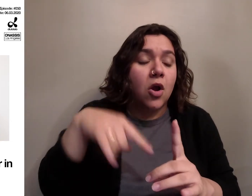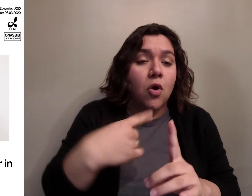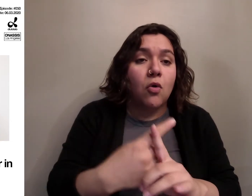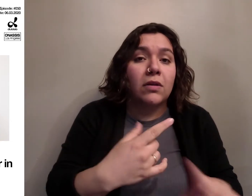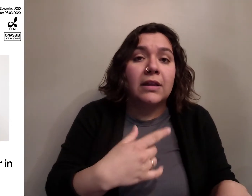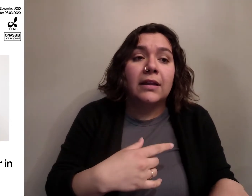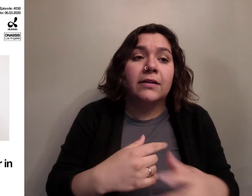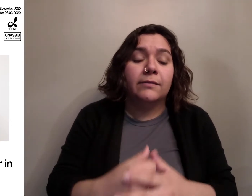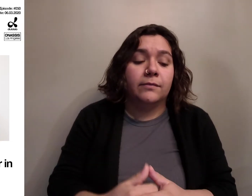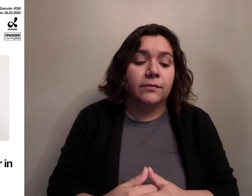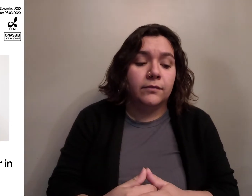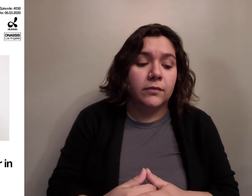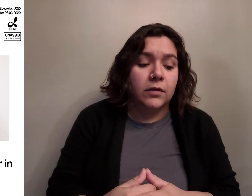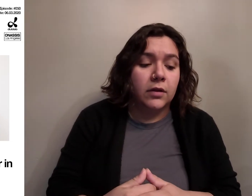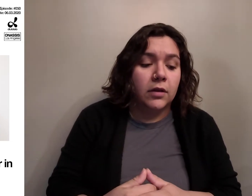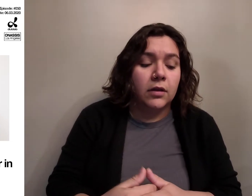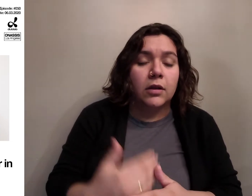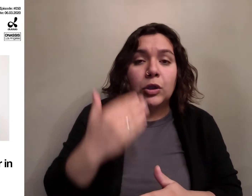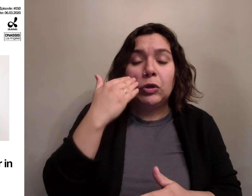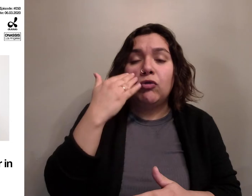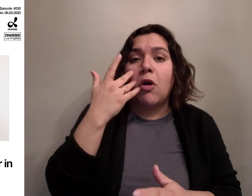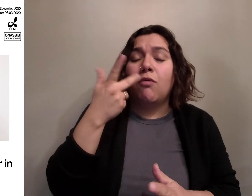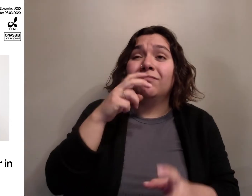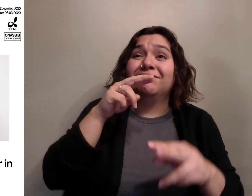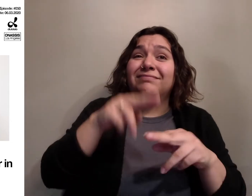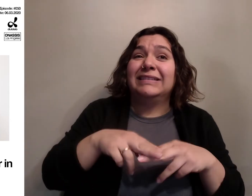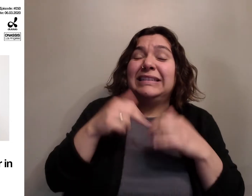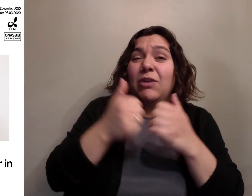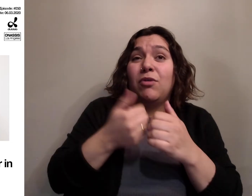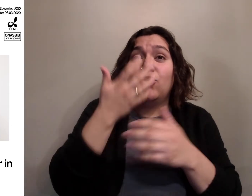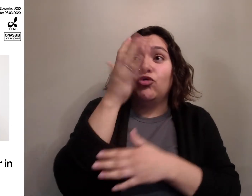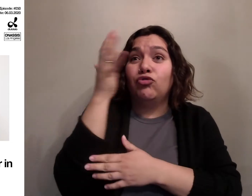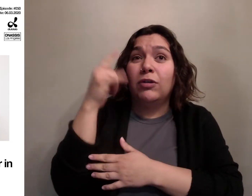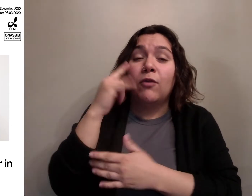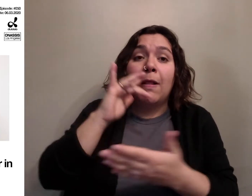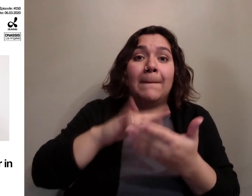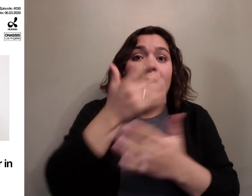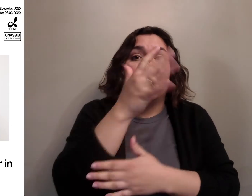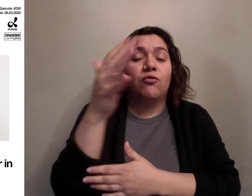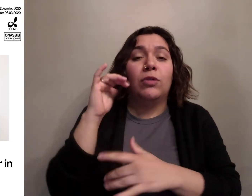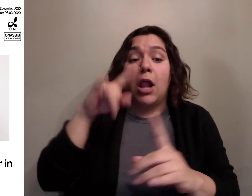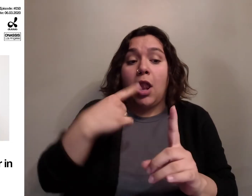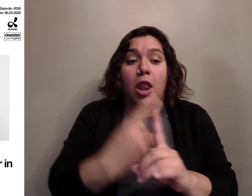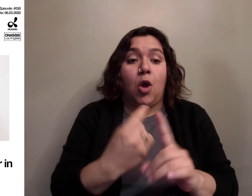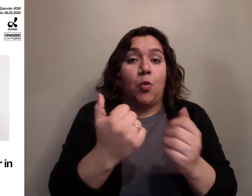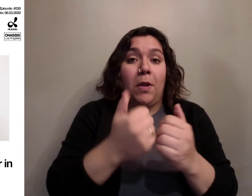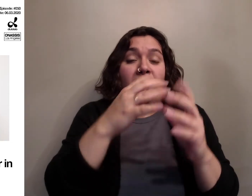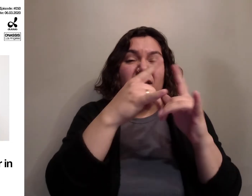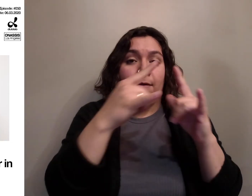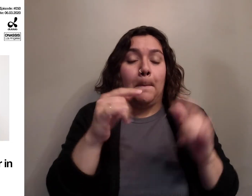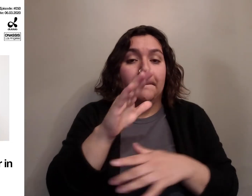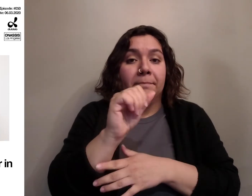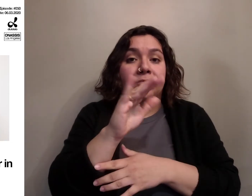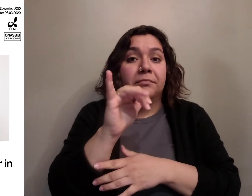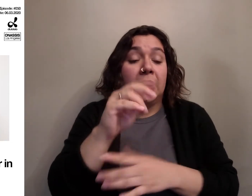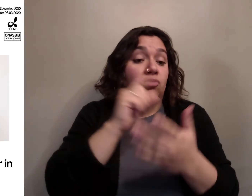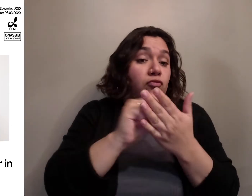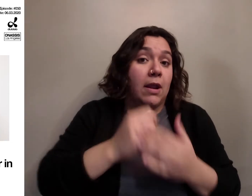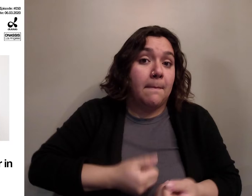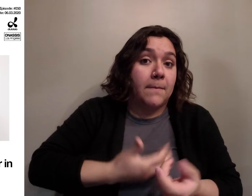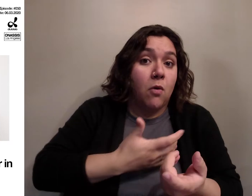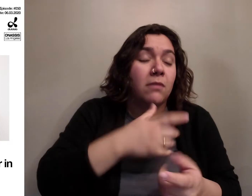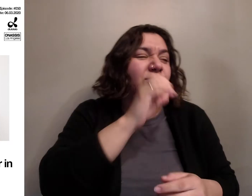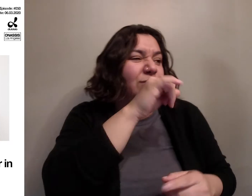integral in making sure that poetry wasn't just this solitary, you sit next to a tree in the middle of a woods